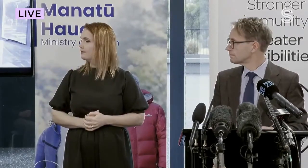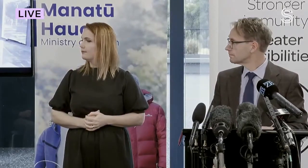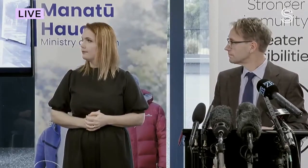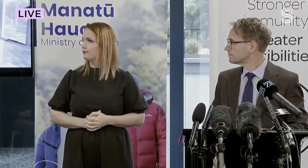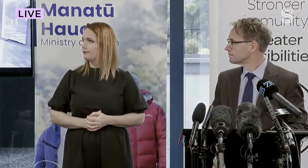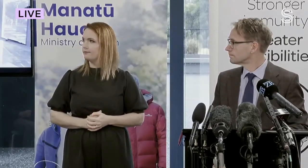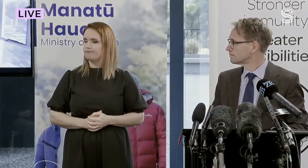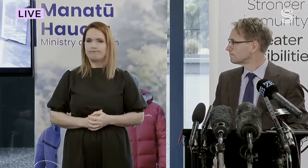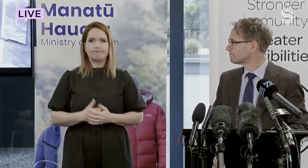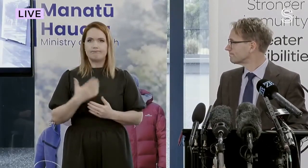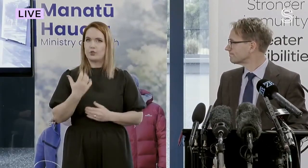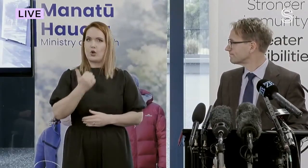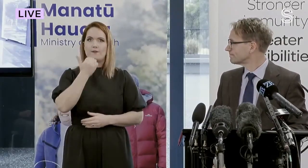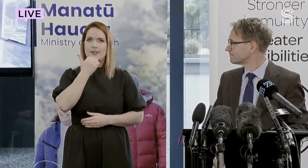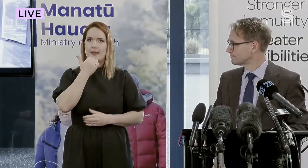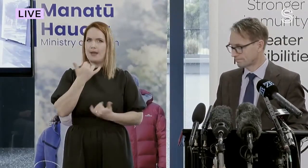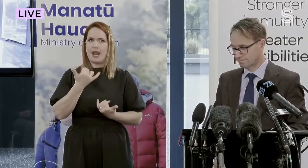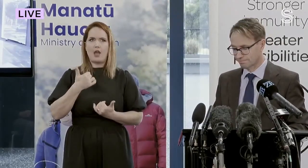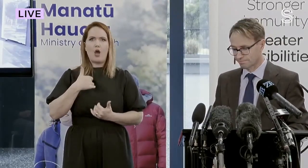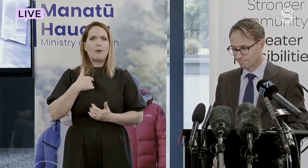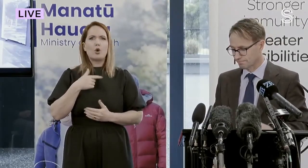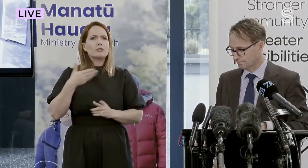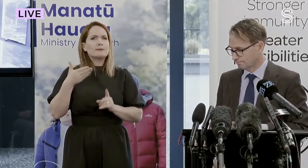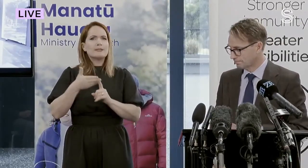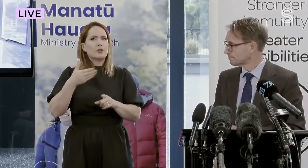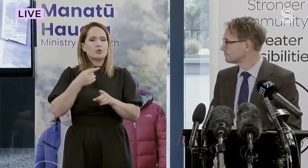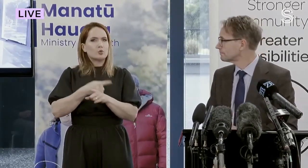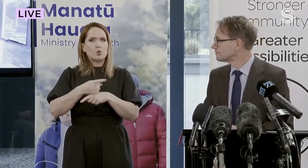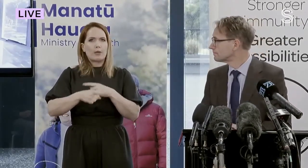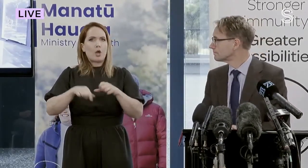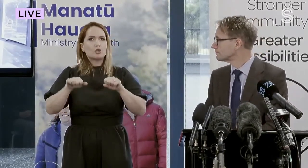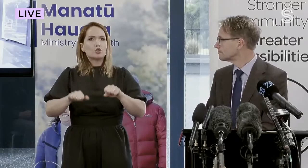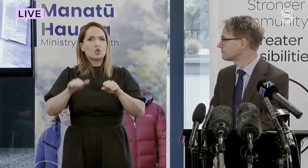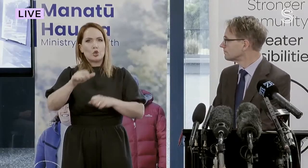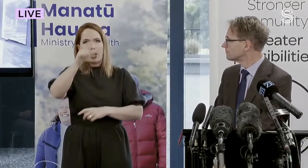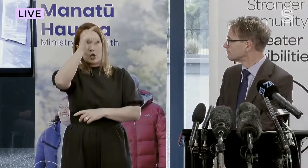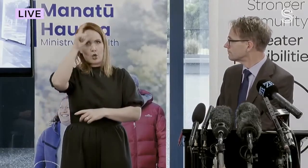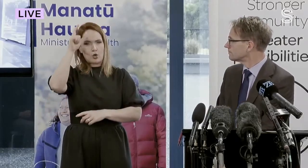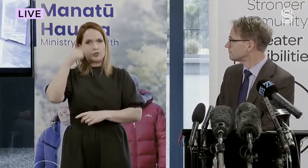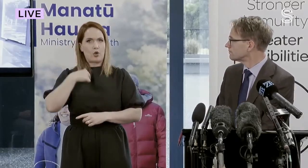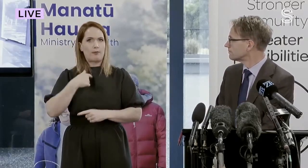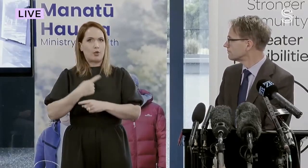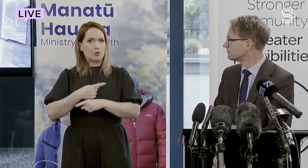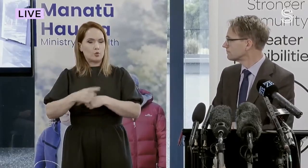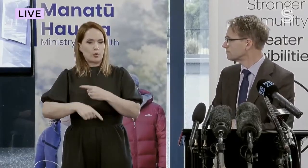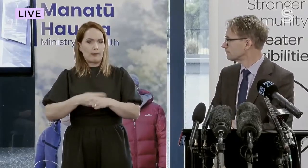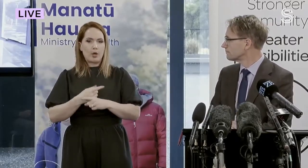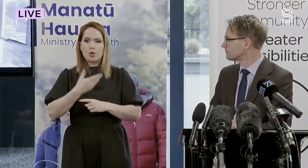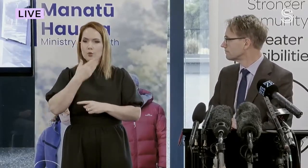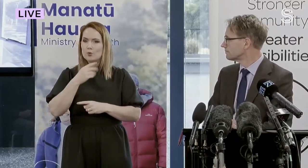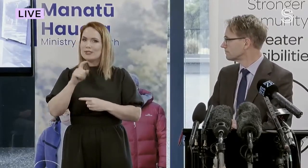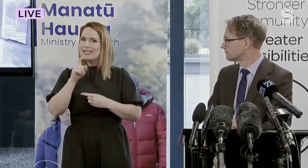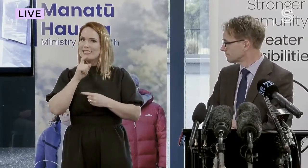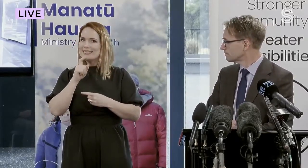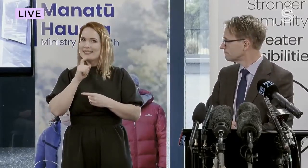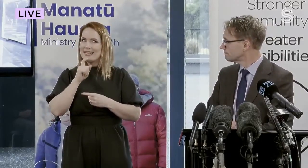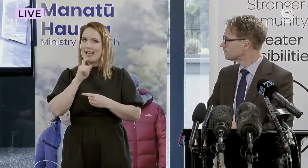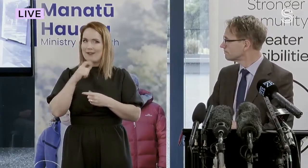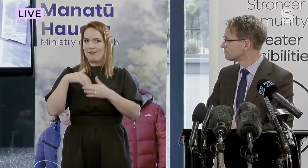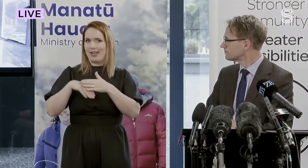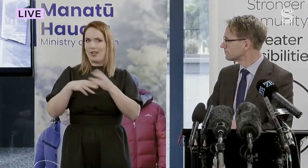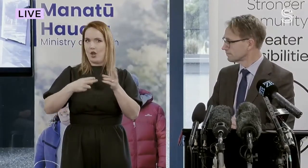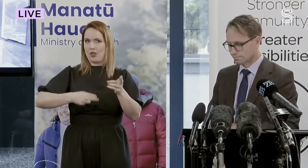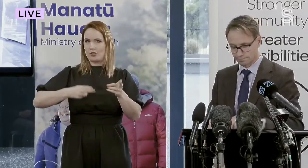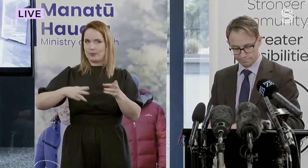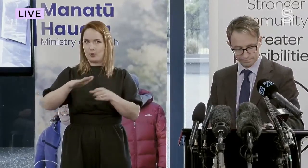that. I wasn't specifically talking about student nurses in that regard. I was talking about the use of staff more broadly within the